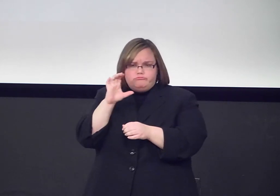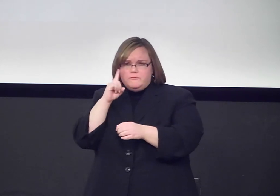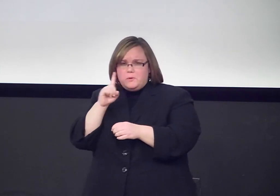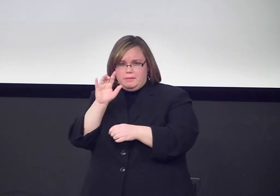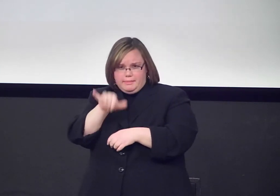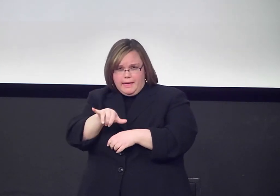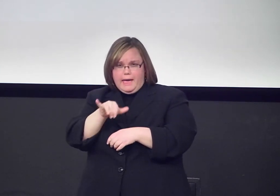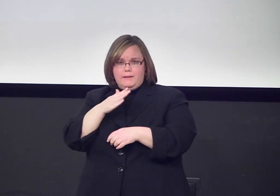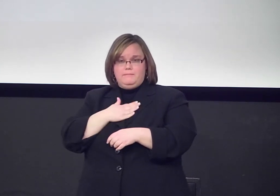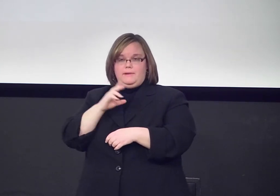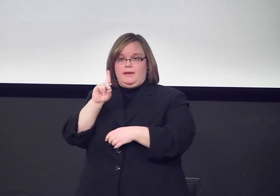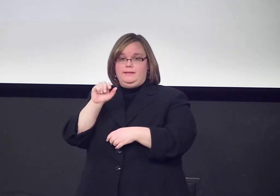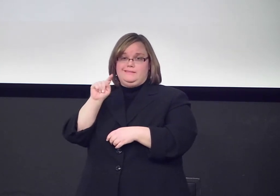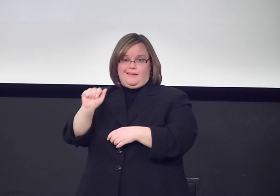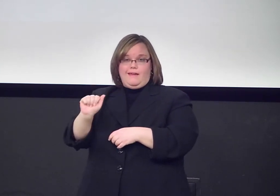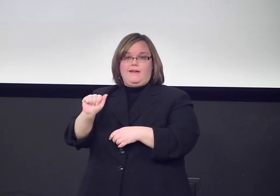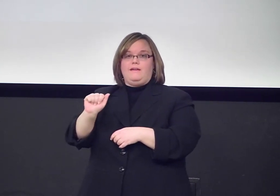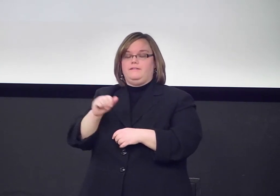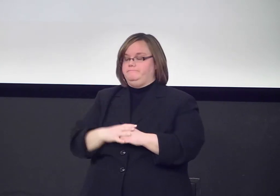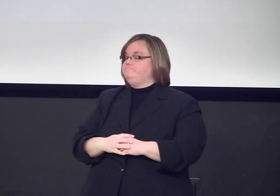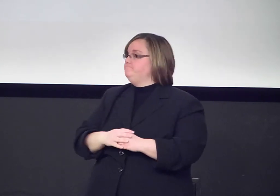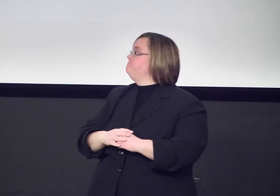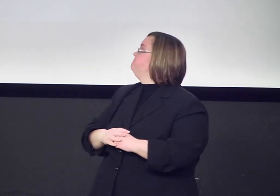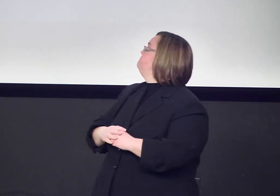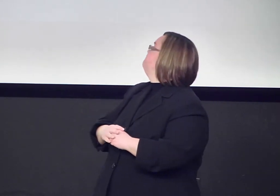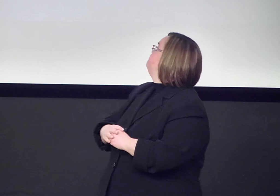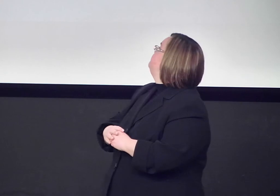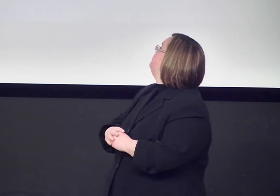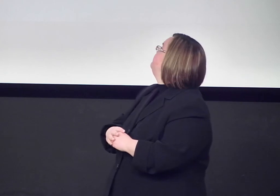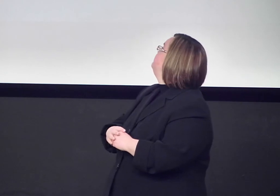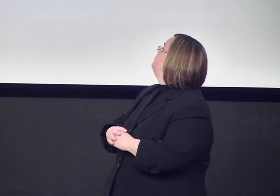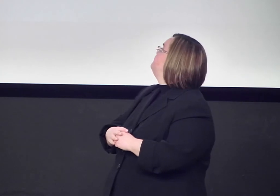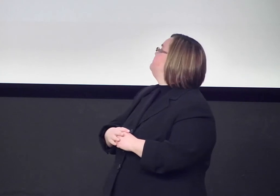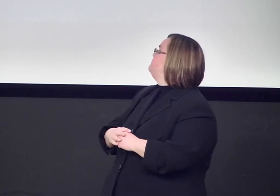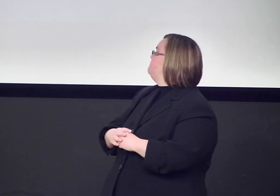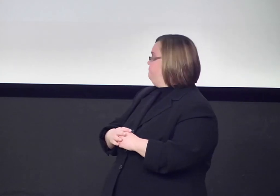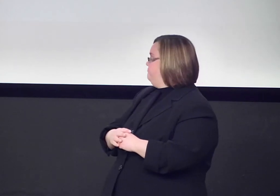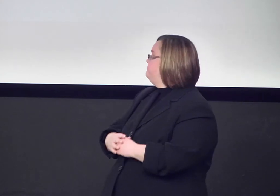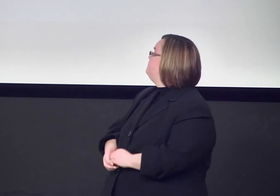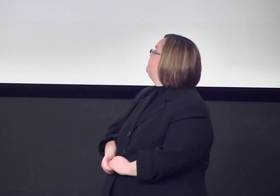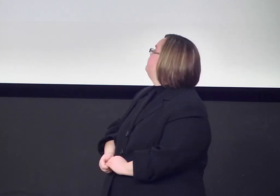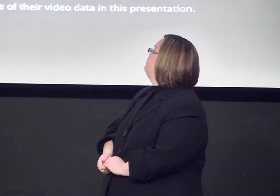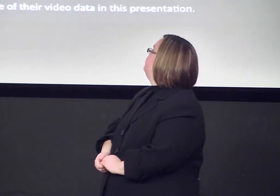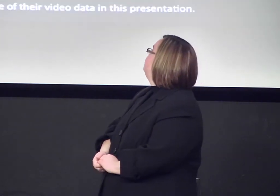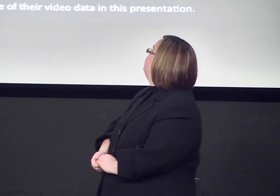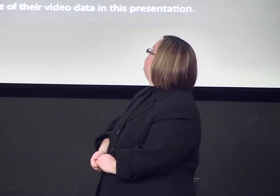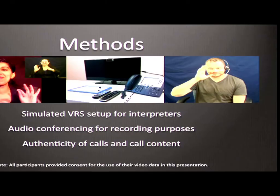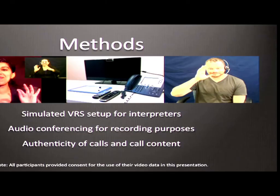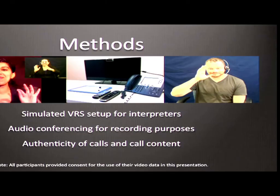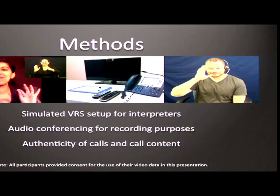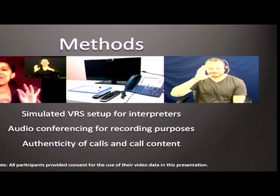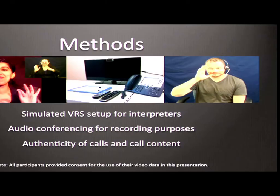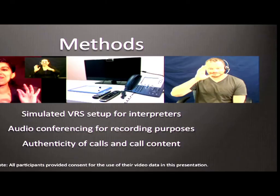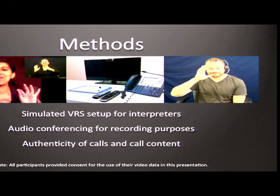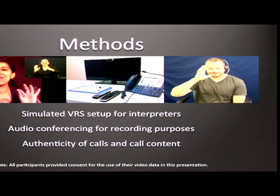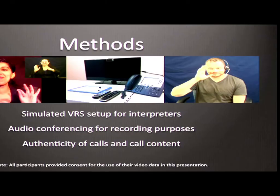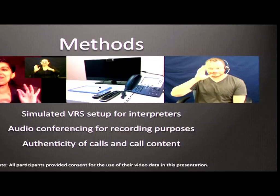Metzger, and I use these in application to research in my data in VRS.